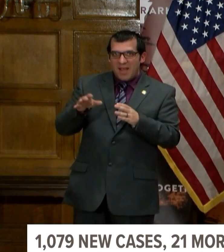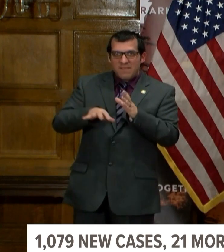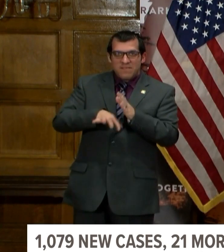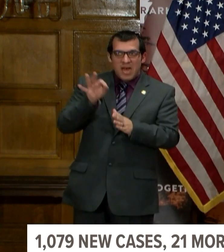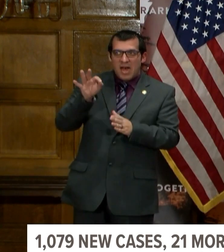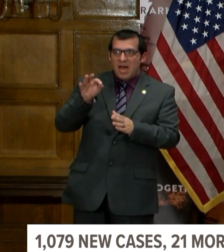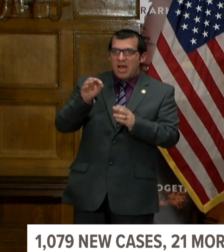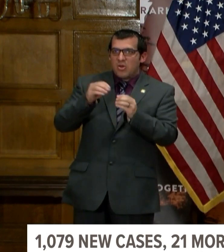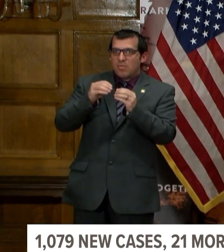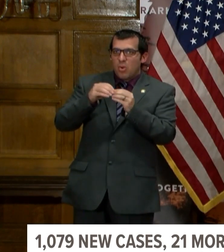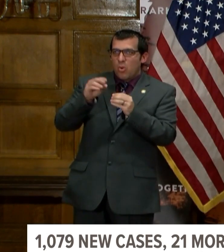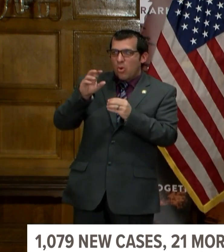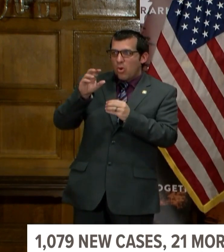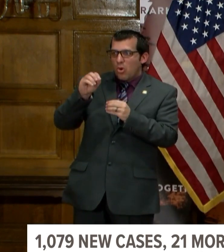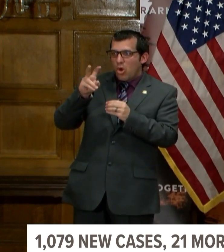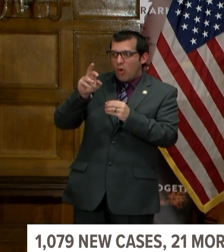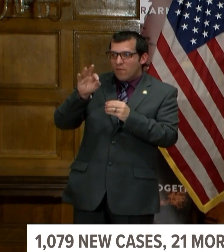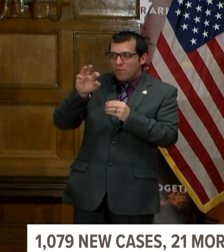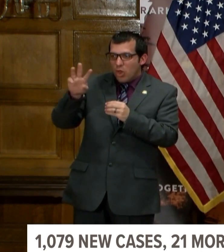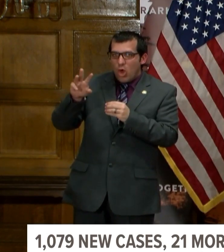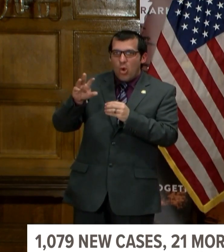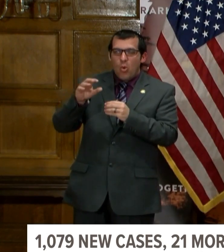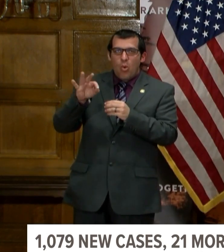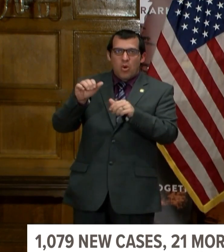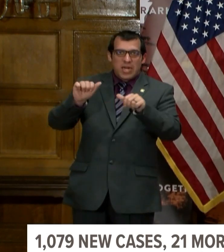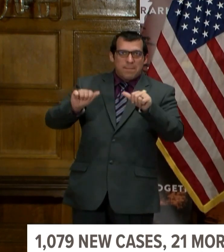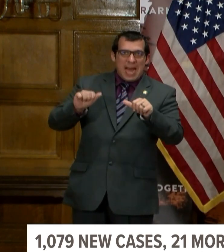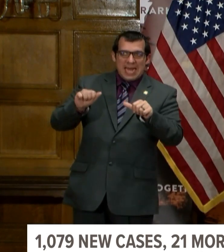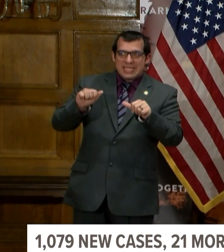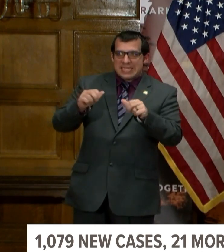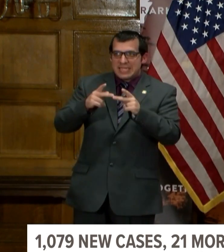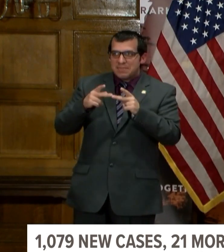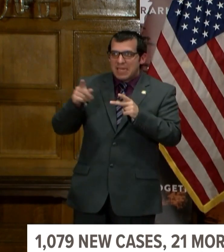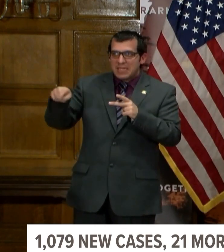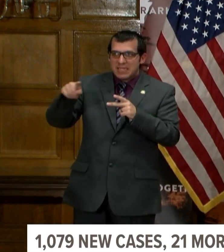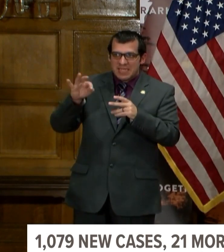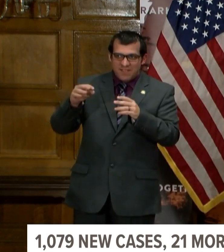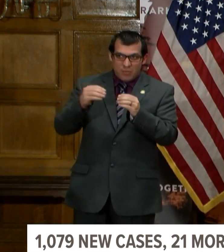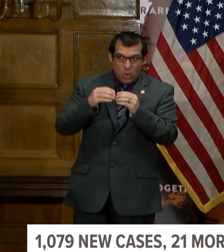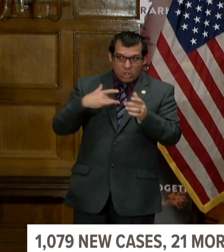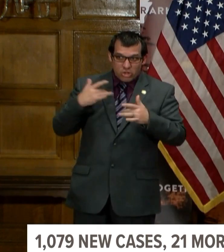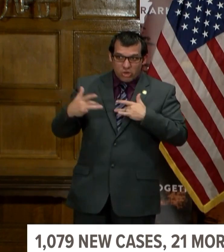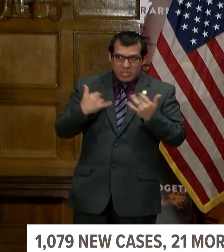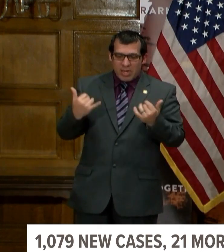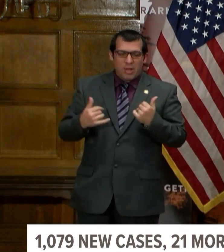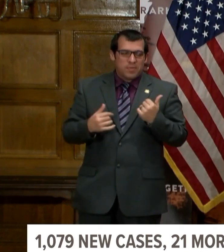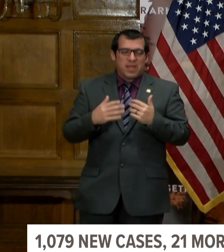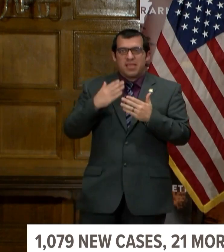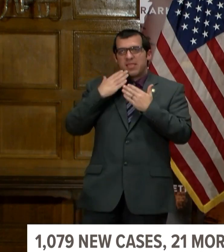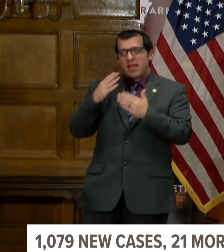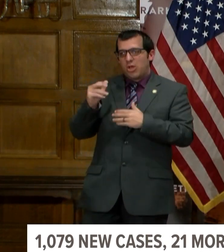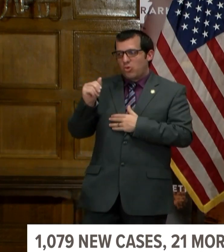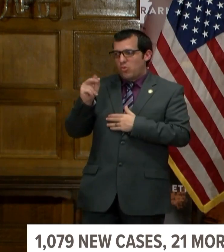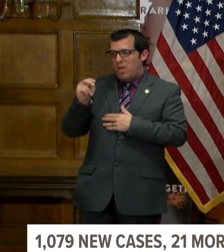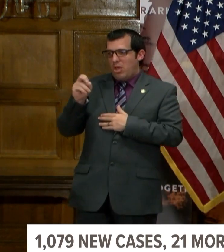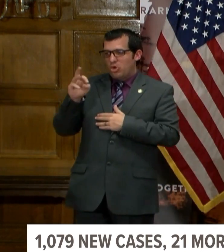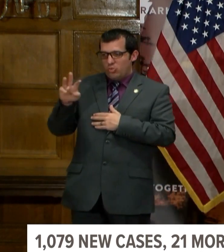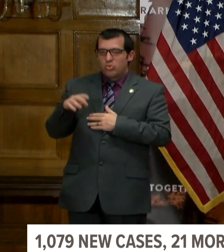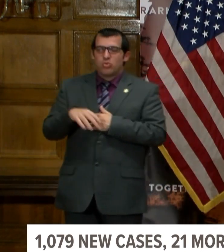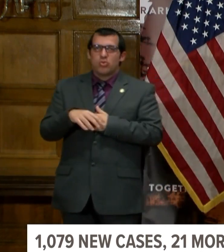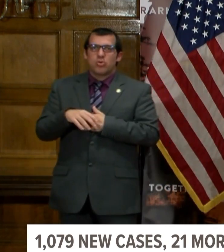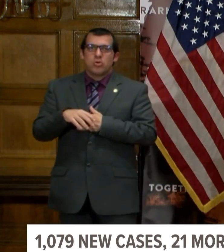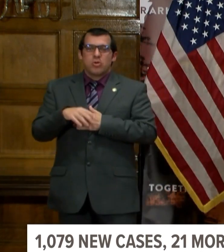deal with capacity if that becomes more of a concern than it is now? Thank you, Andrew. And in reference to